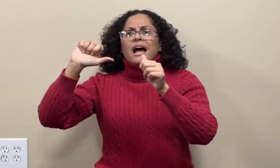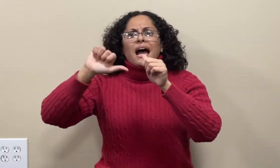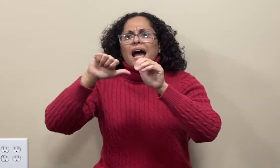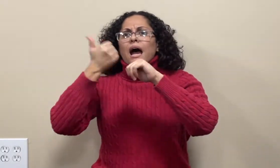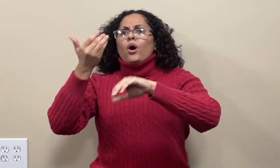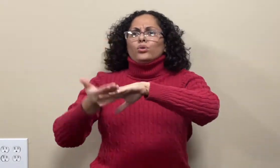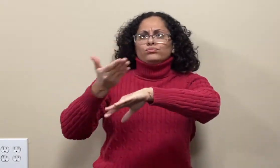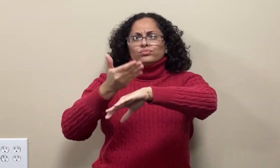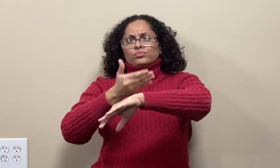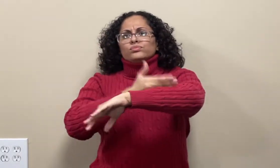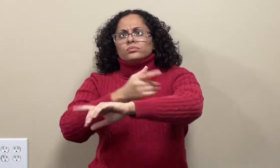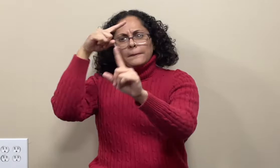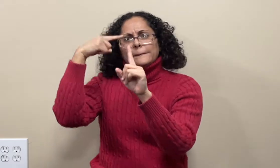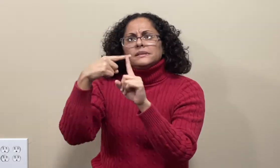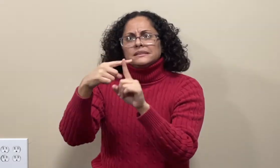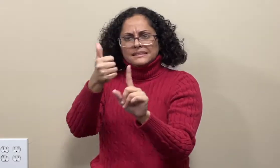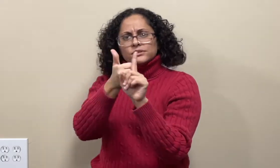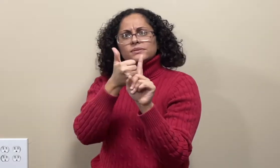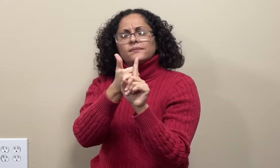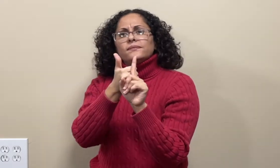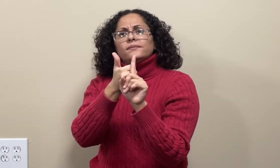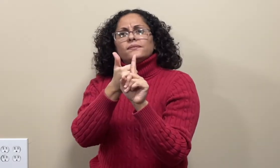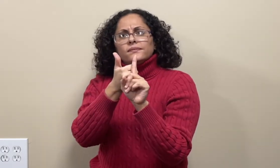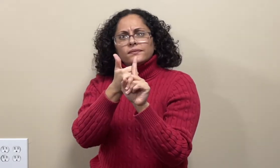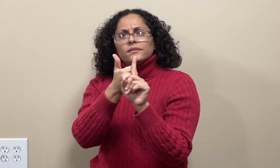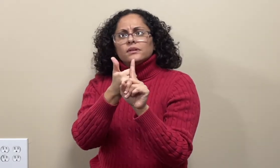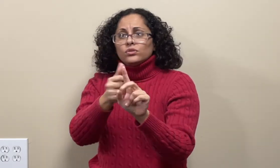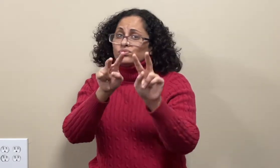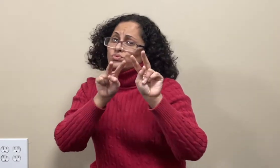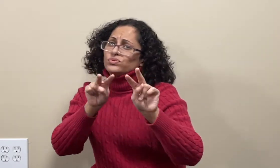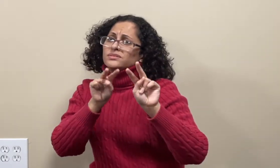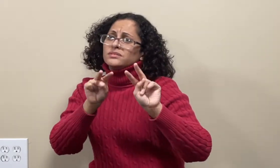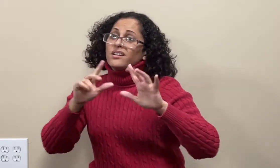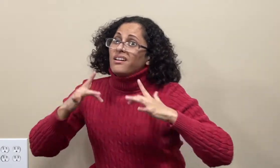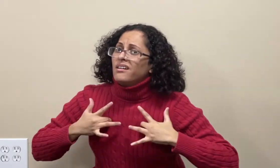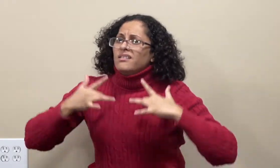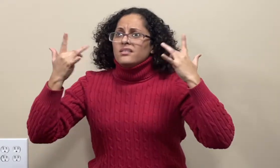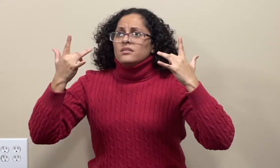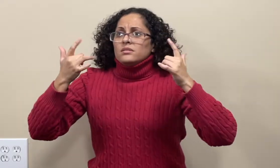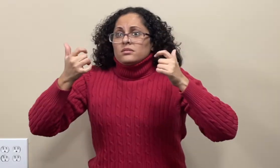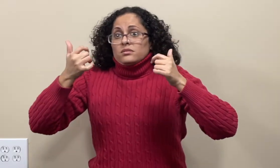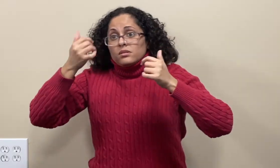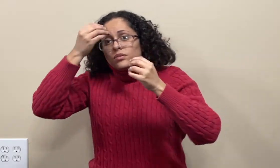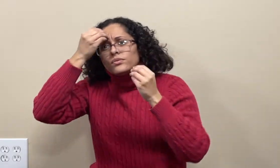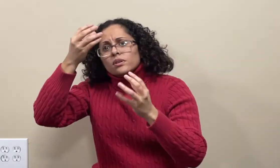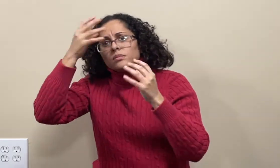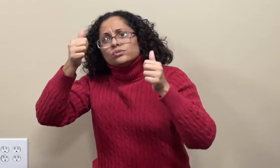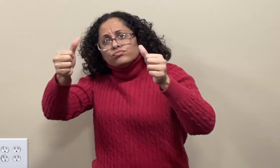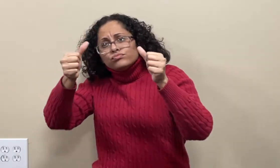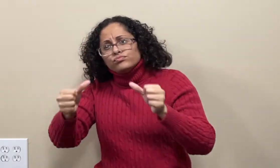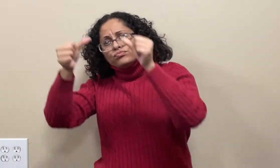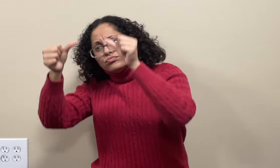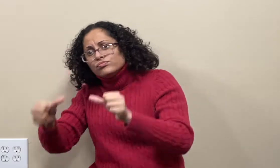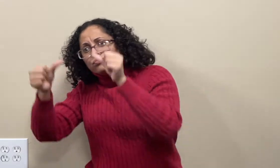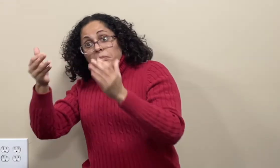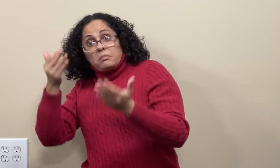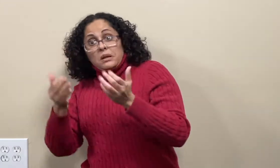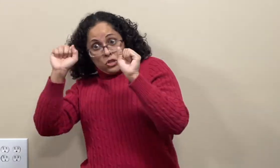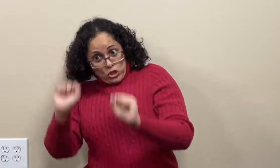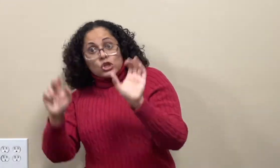a difference. Be on the lookout for summaries of the event's happenings or see if you can attend for yourself.